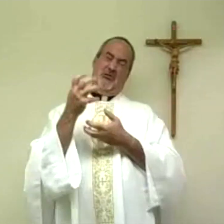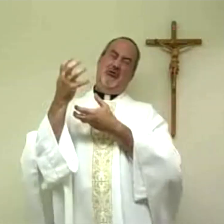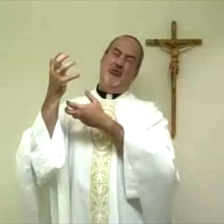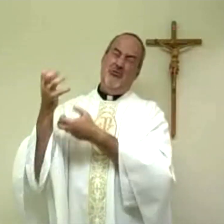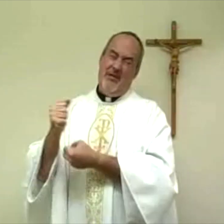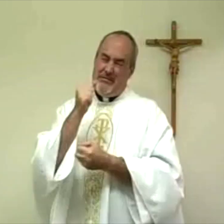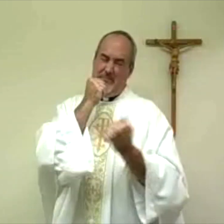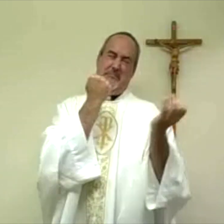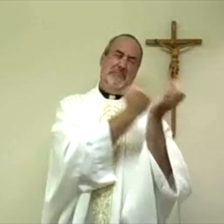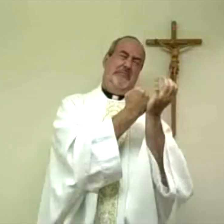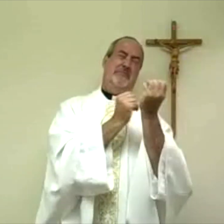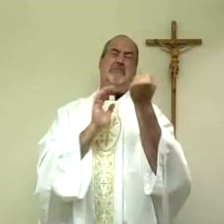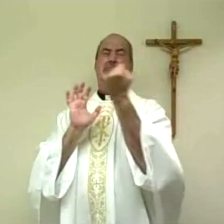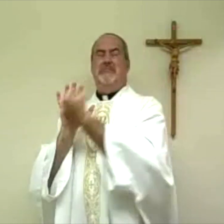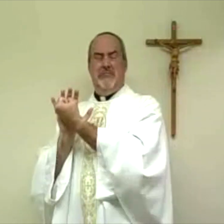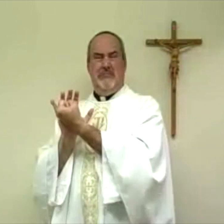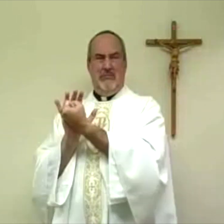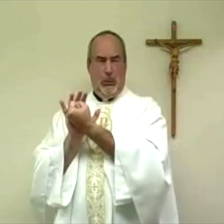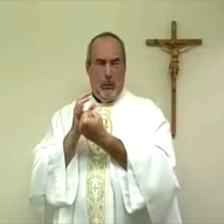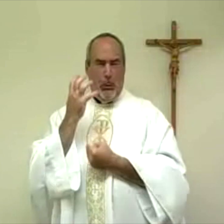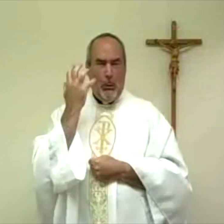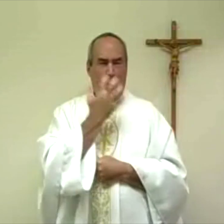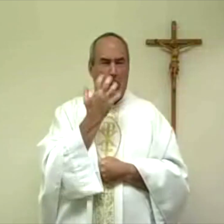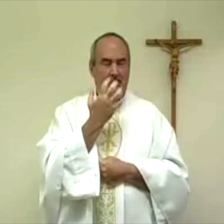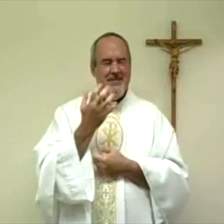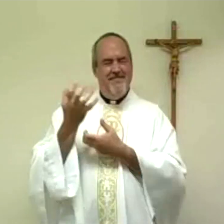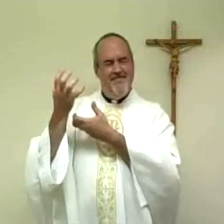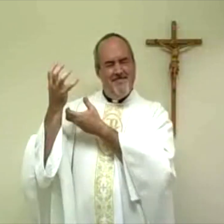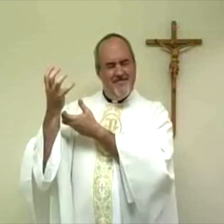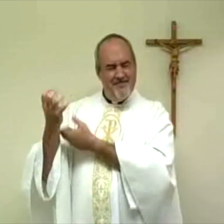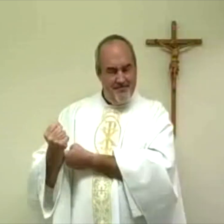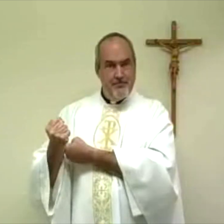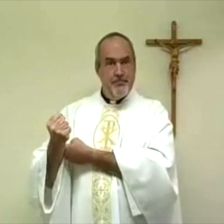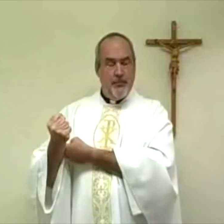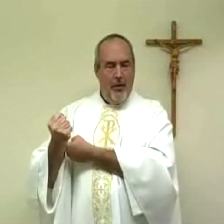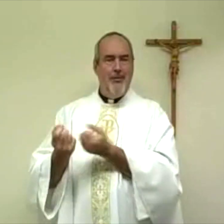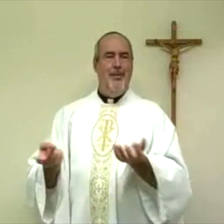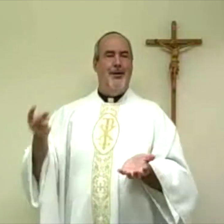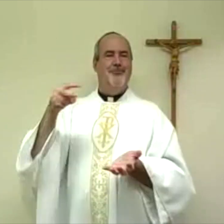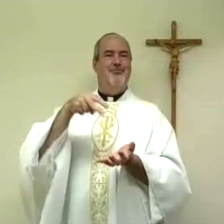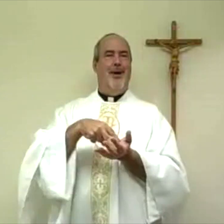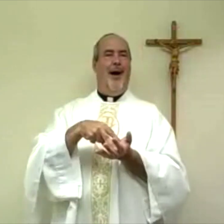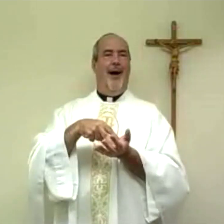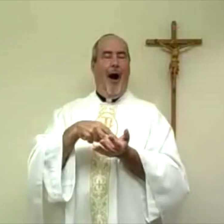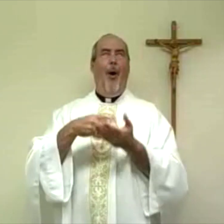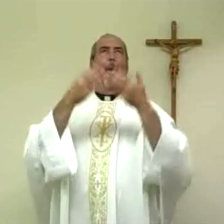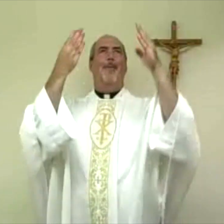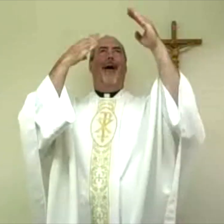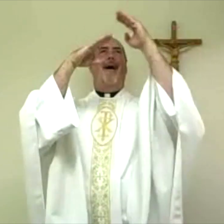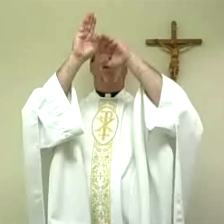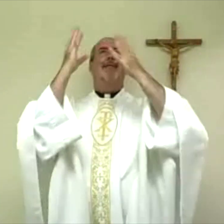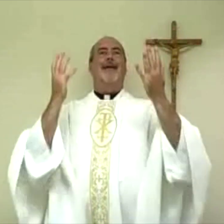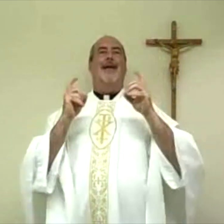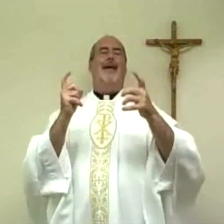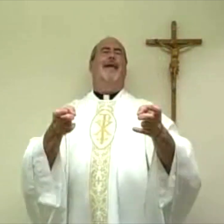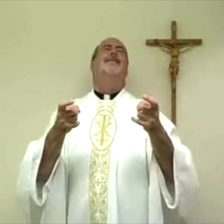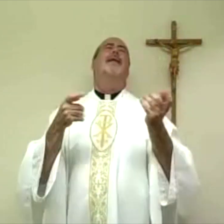Look at Jesus. Jesus trusted Him even though He was crucified. His trust in Him was infallible.